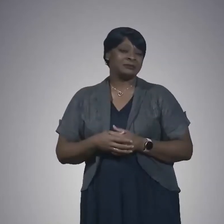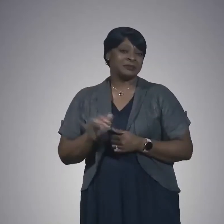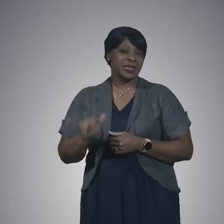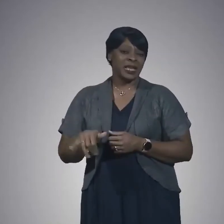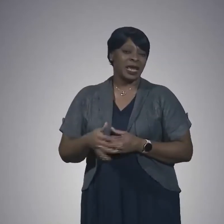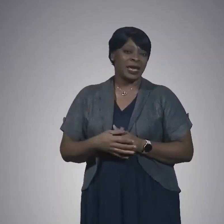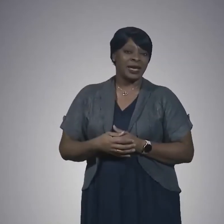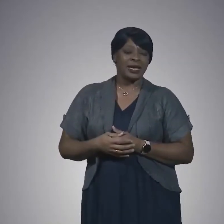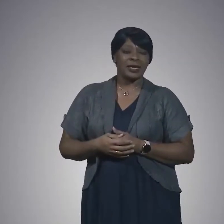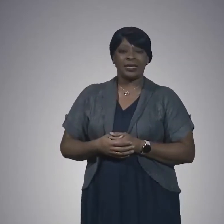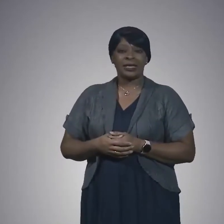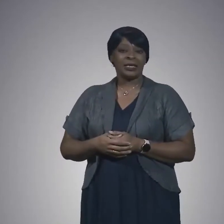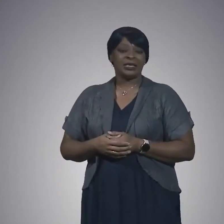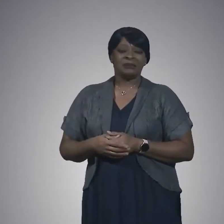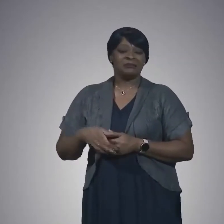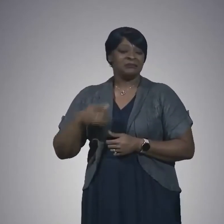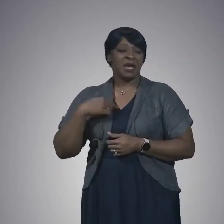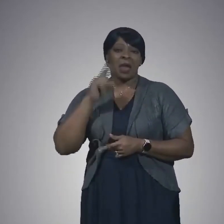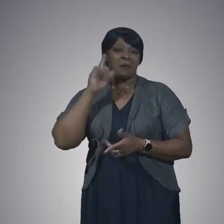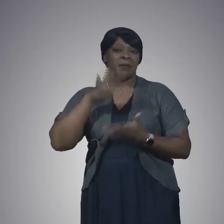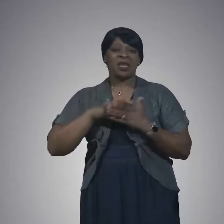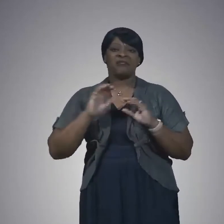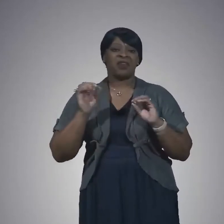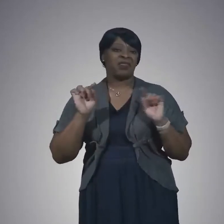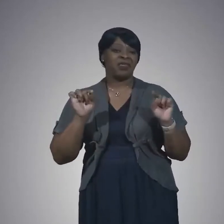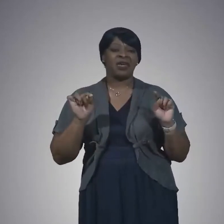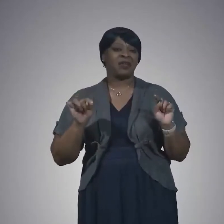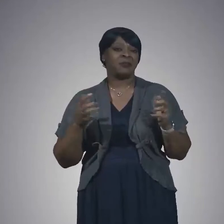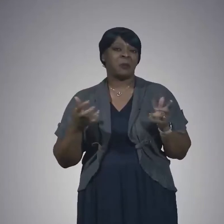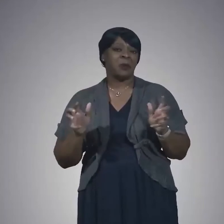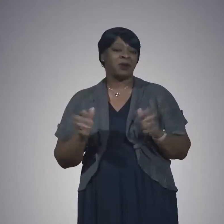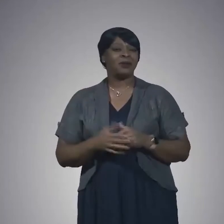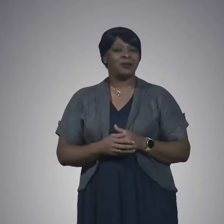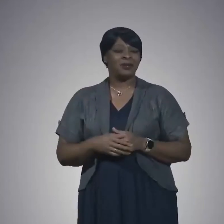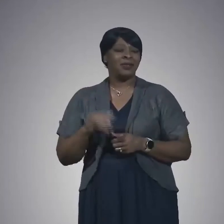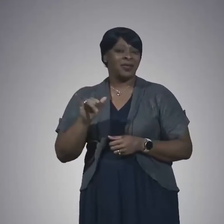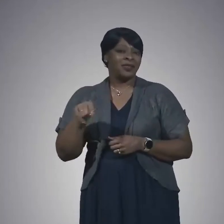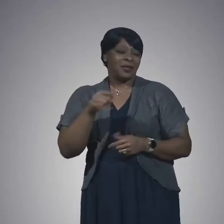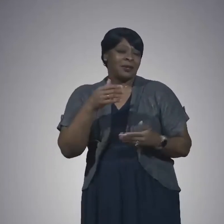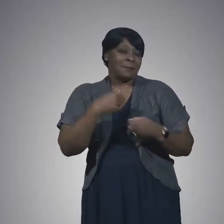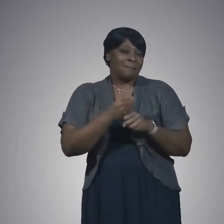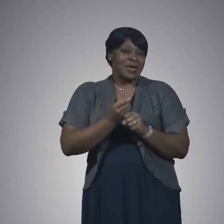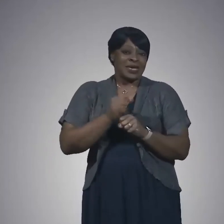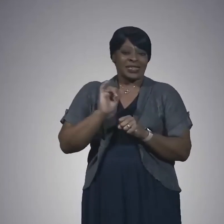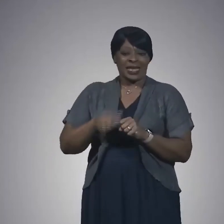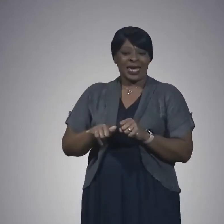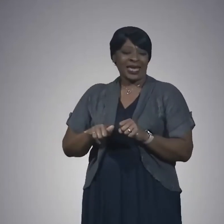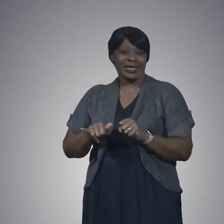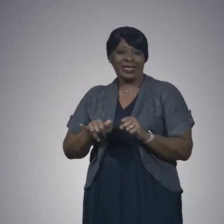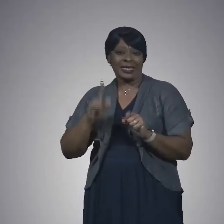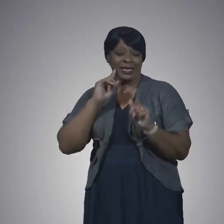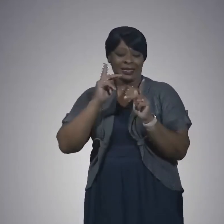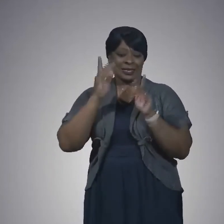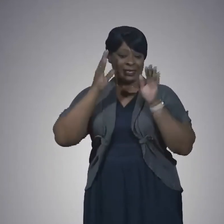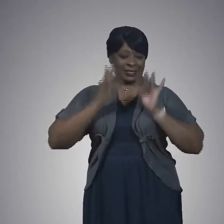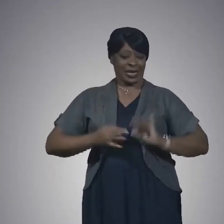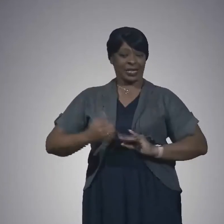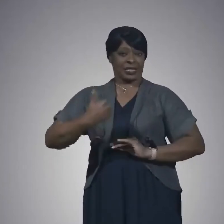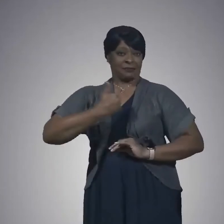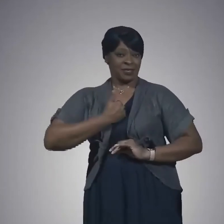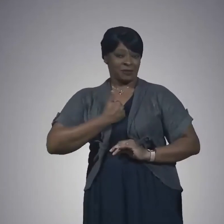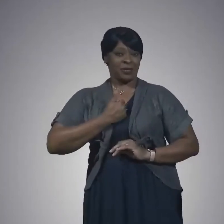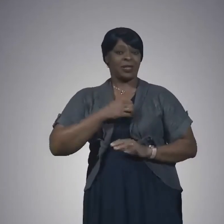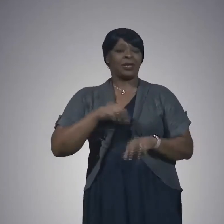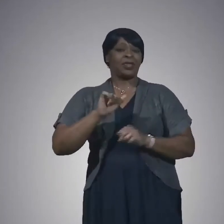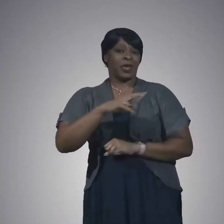that they don't believe in any of it, and they make the calculated decision to take the